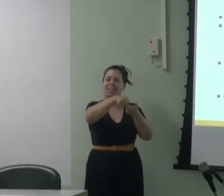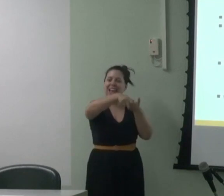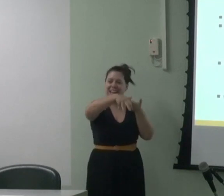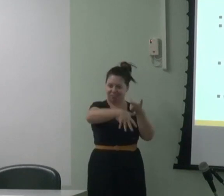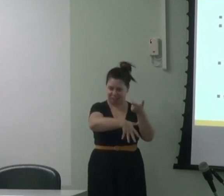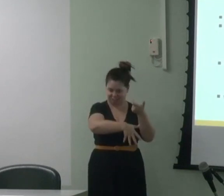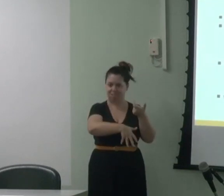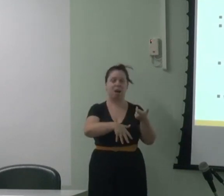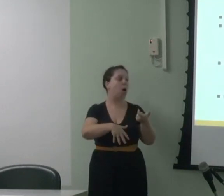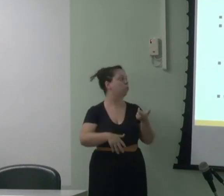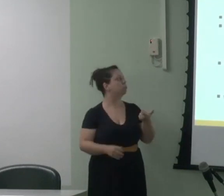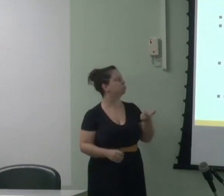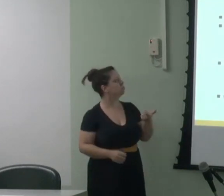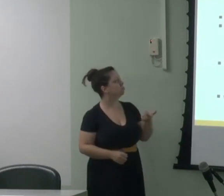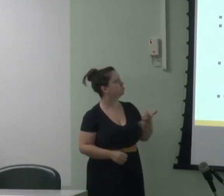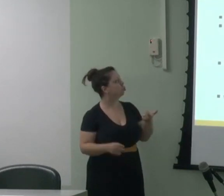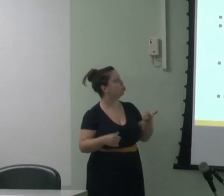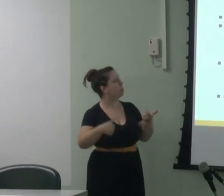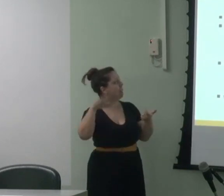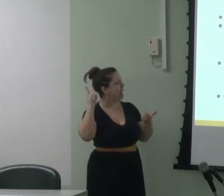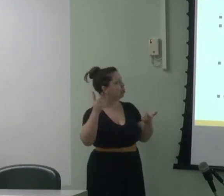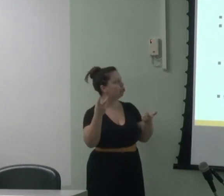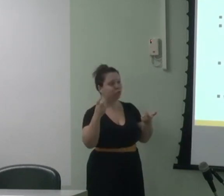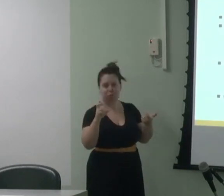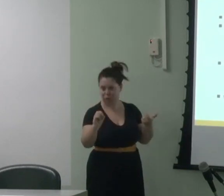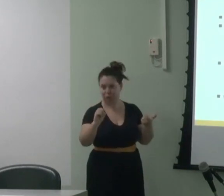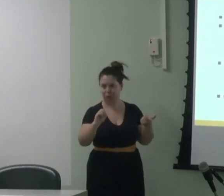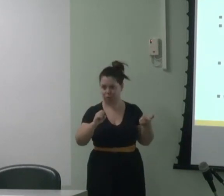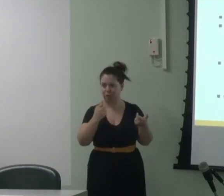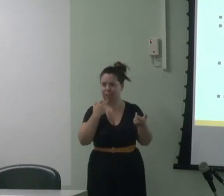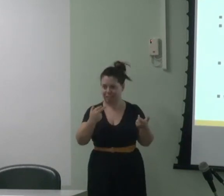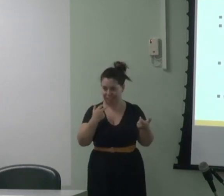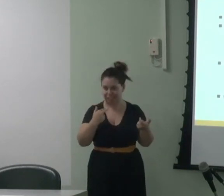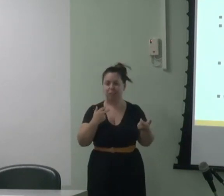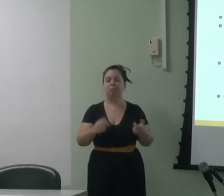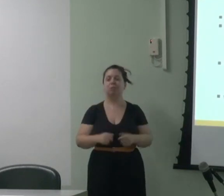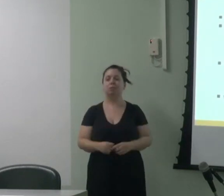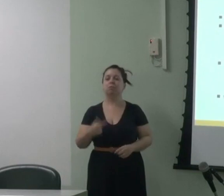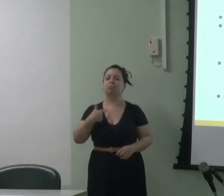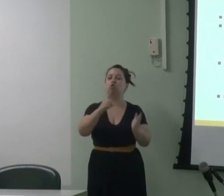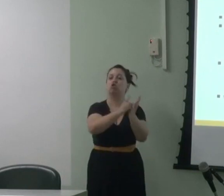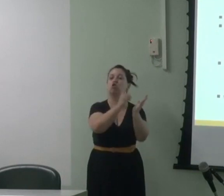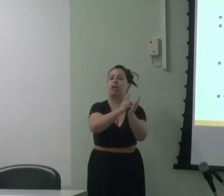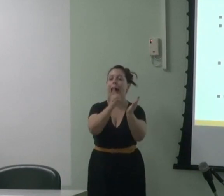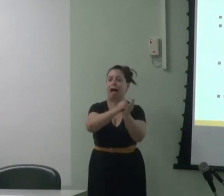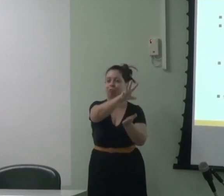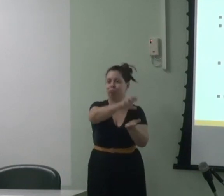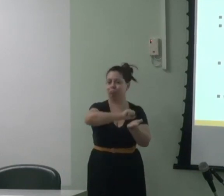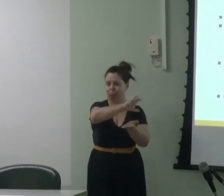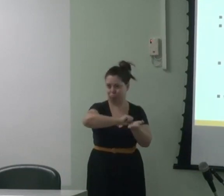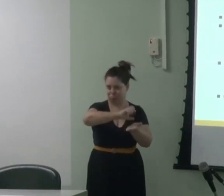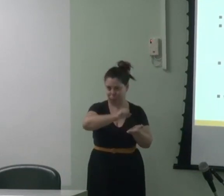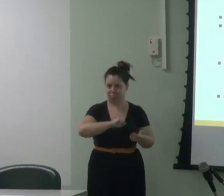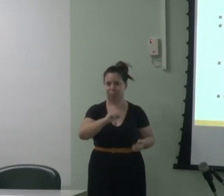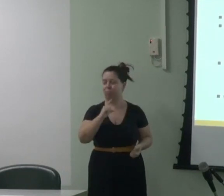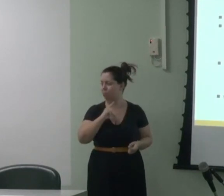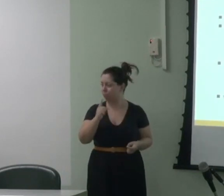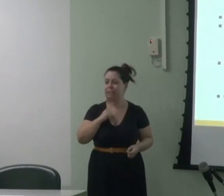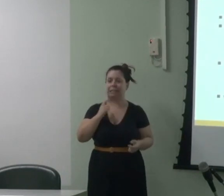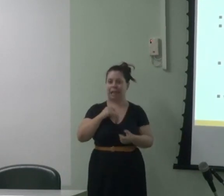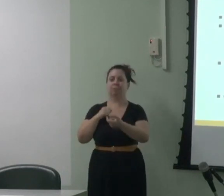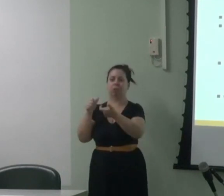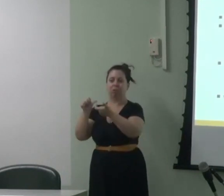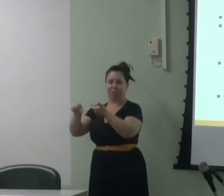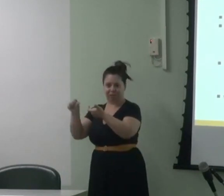169 languages. They are taken from dictionary, and for each language there are 2 files, one for inflection